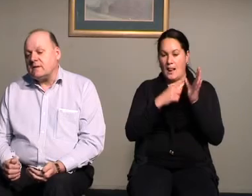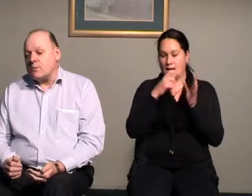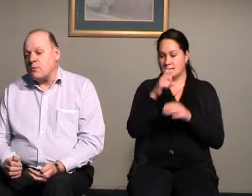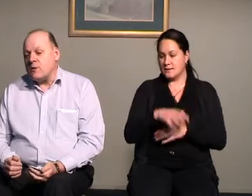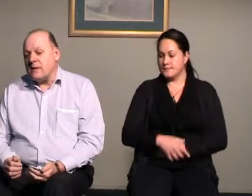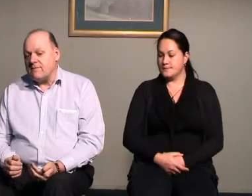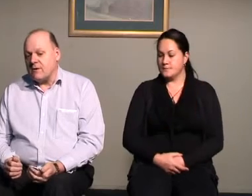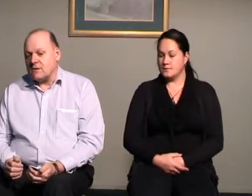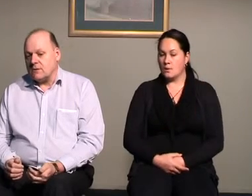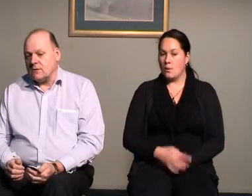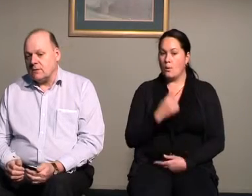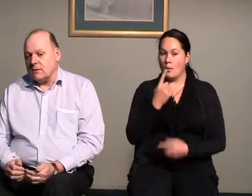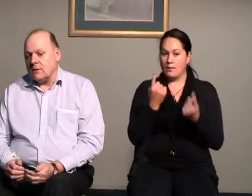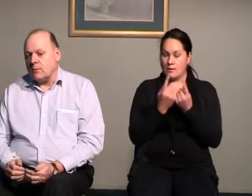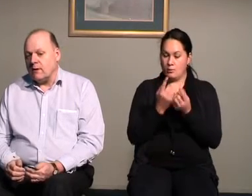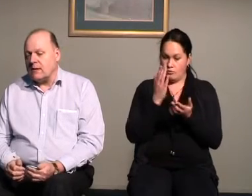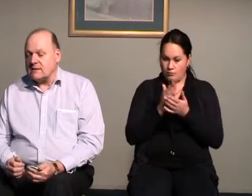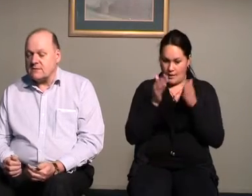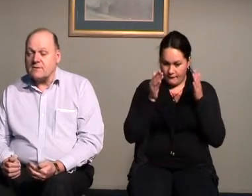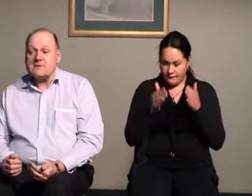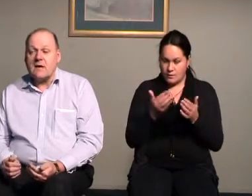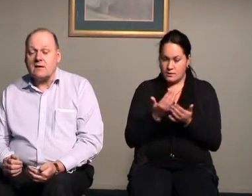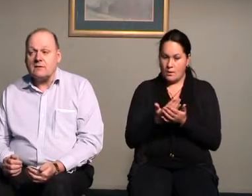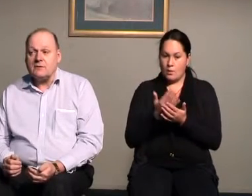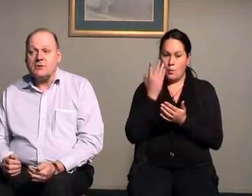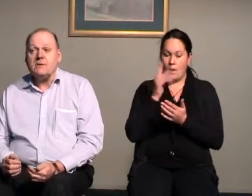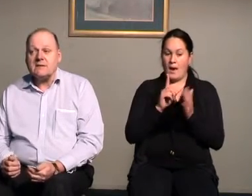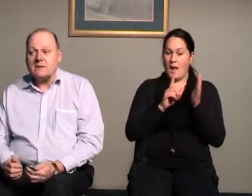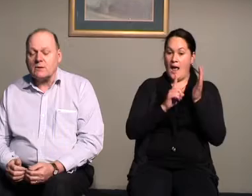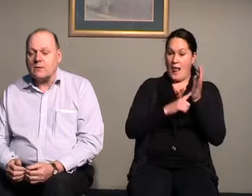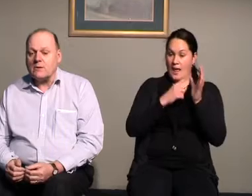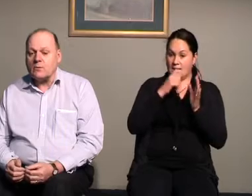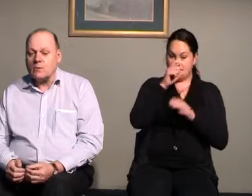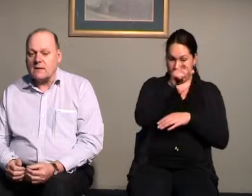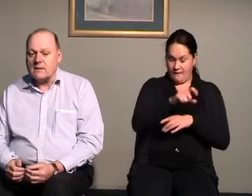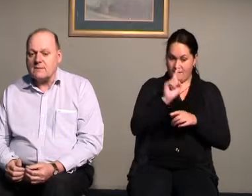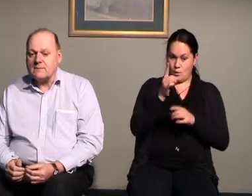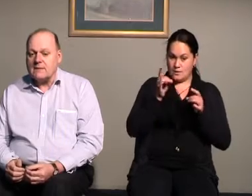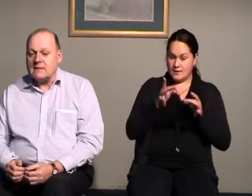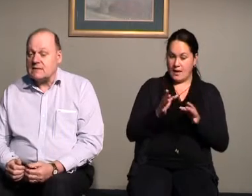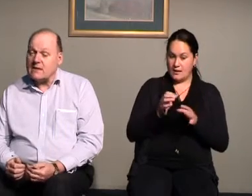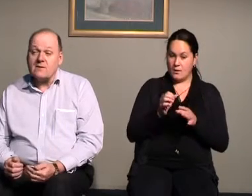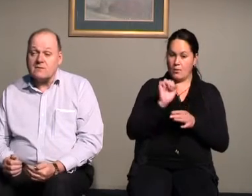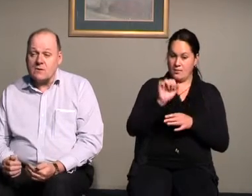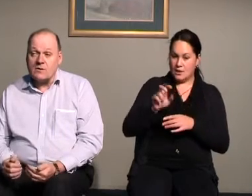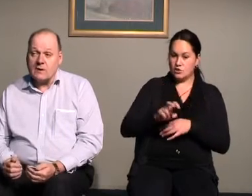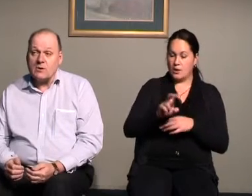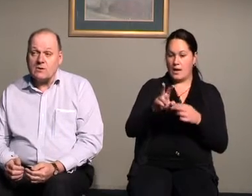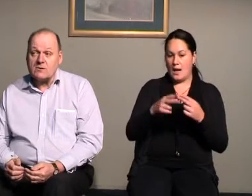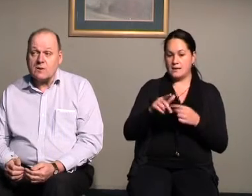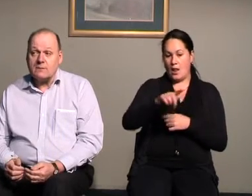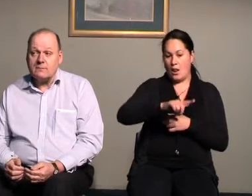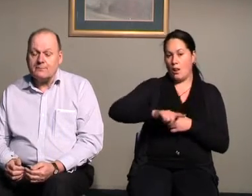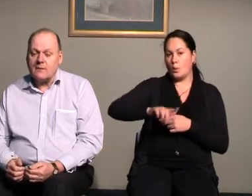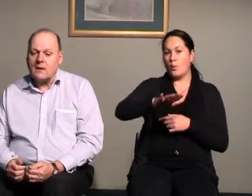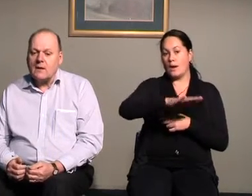One of the things that we really focus on when LACs first start in their journey as a local area coordinator is to get to know their